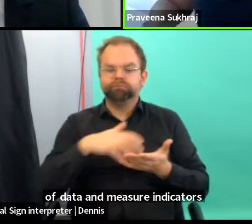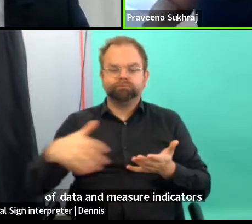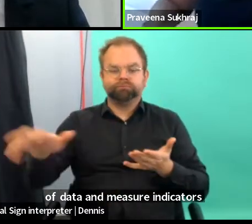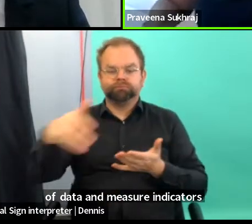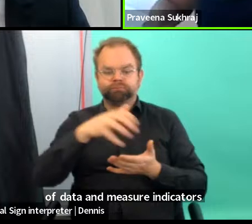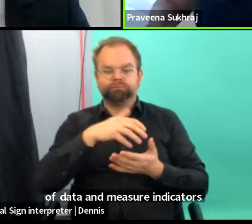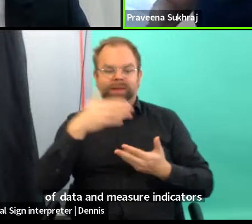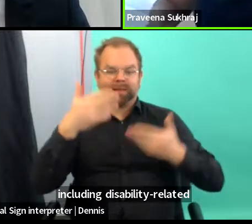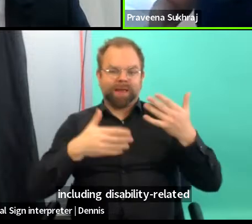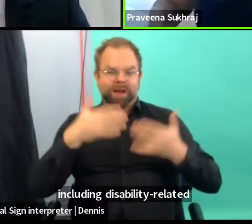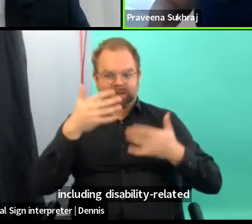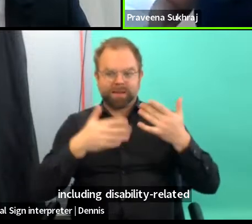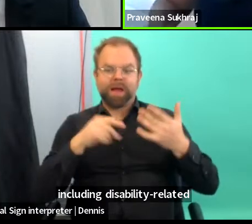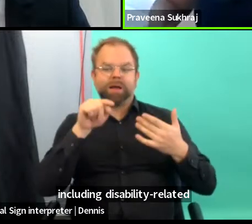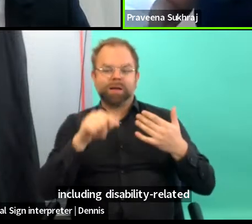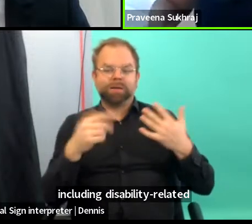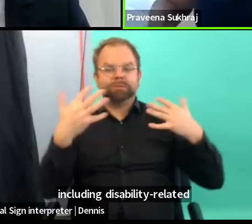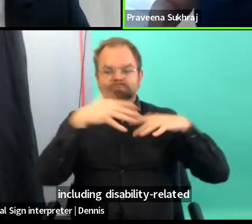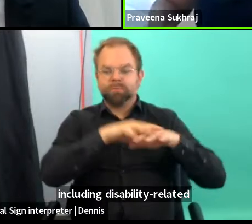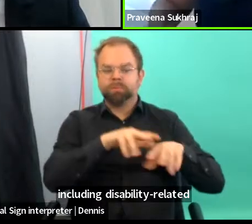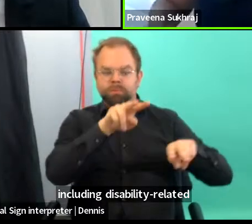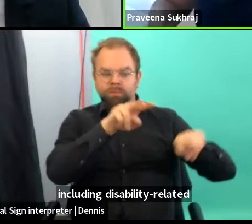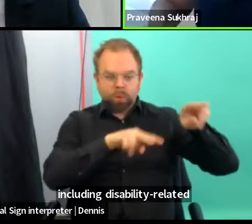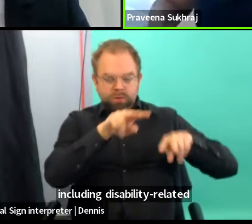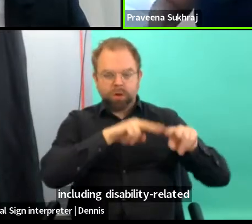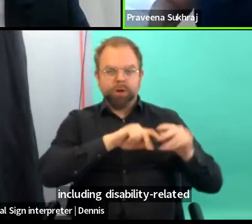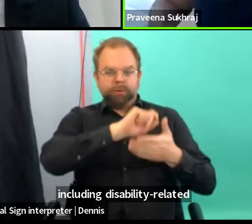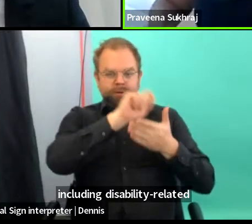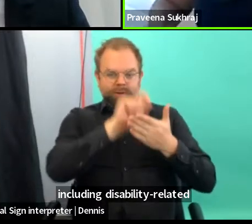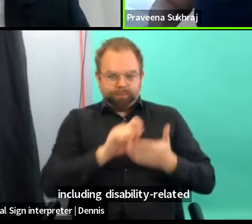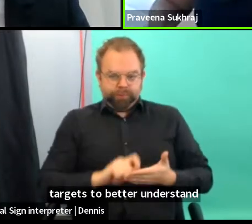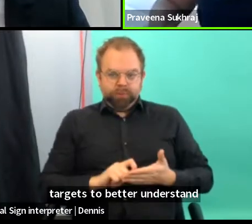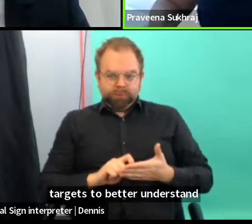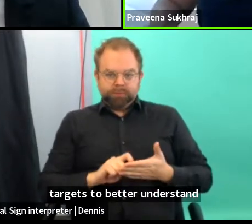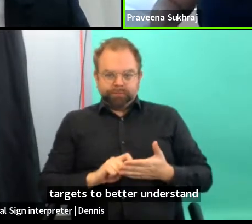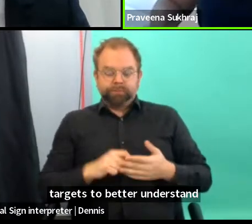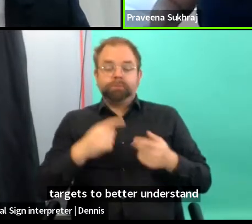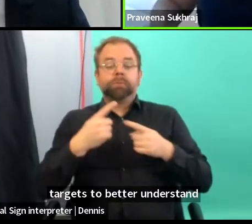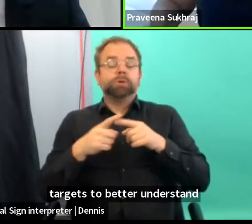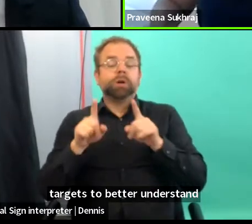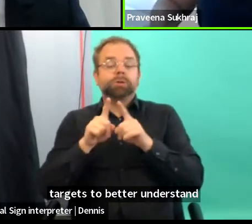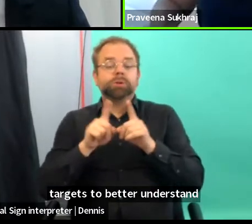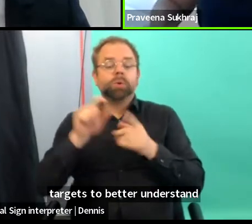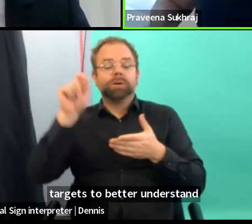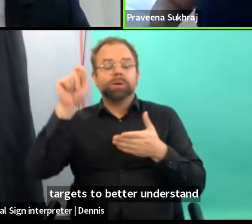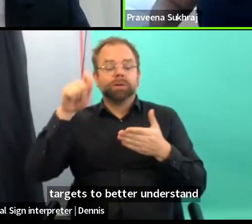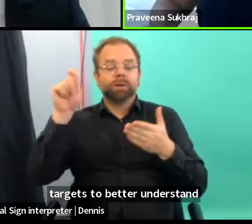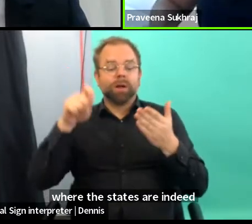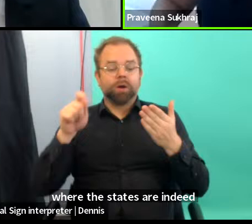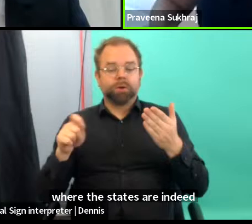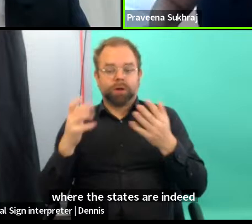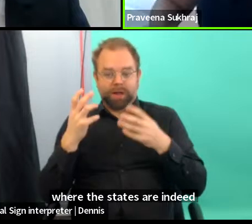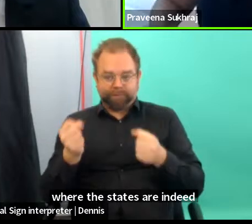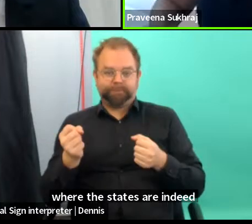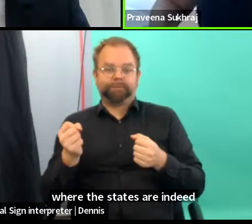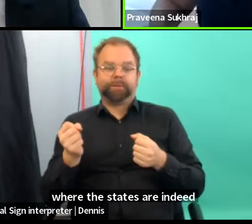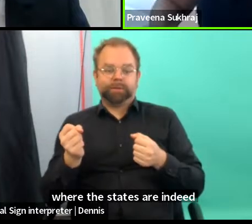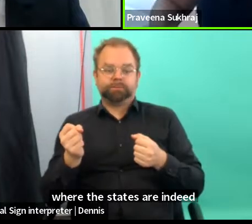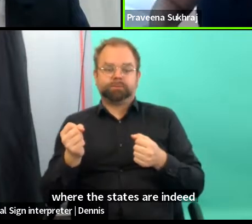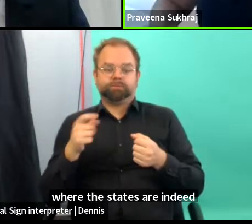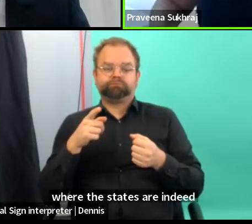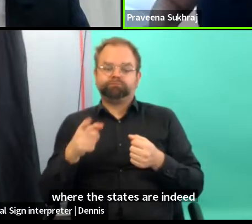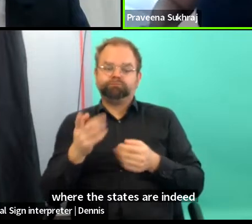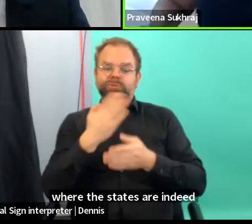understand where the states are indeed providing inclusive, quality, equitable